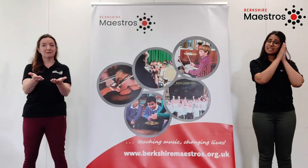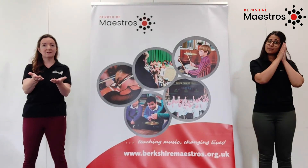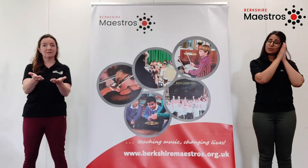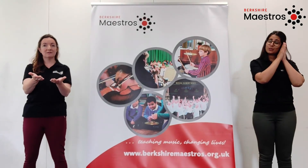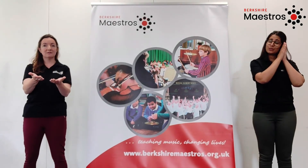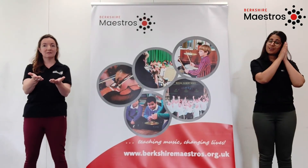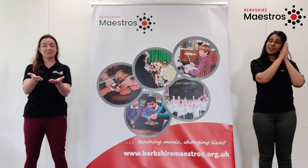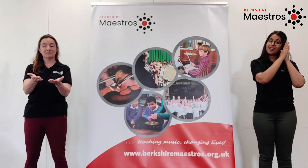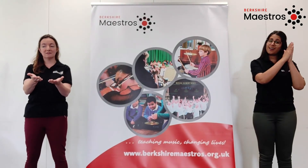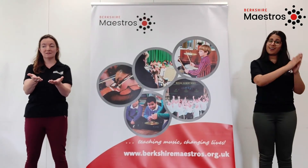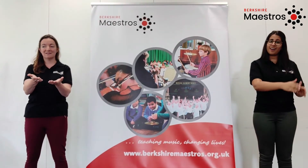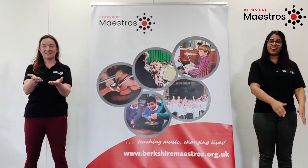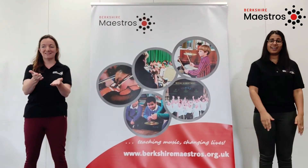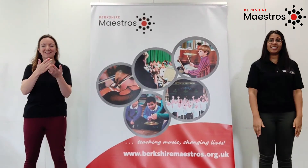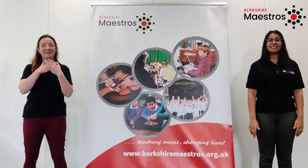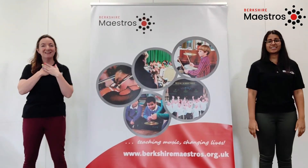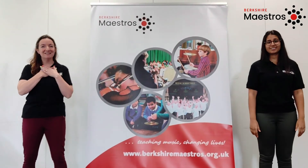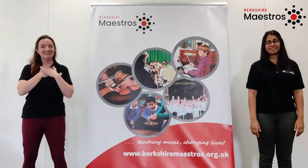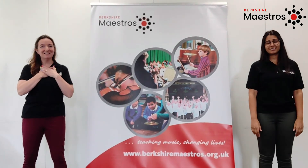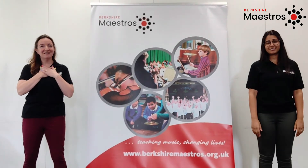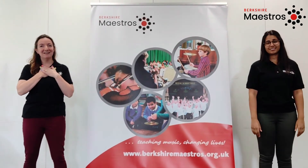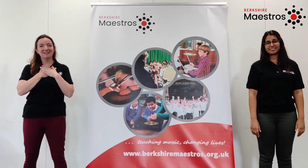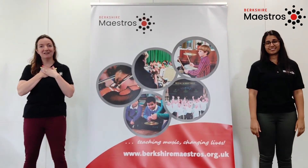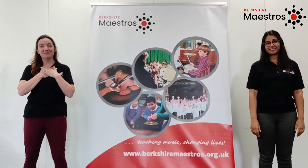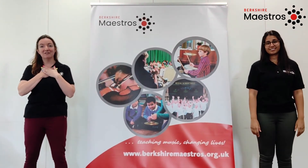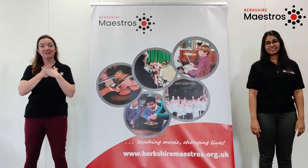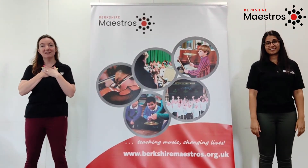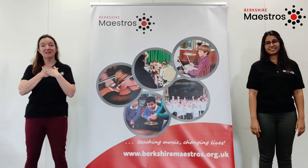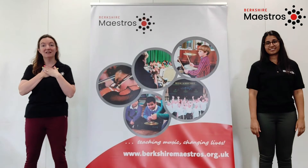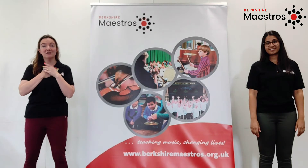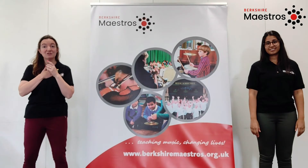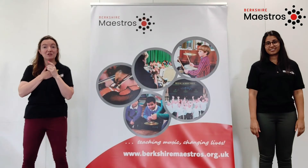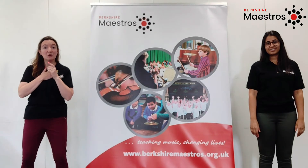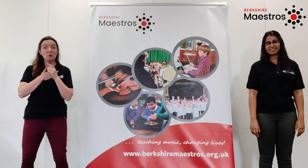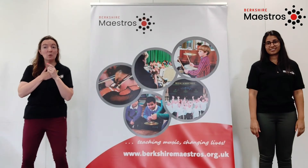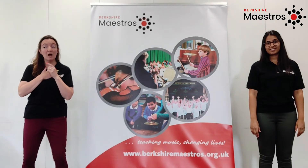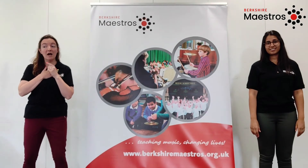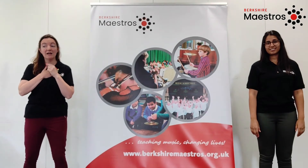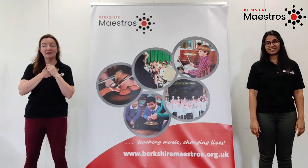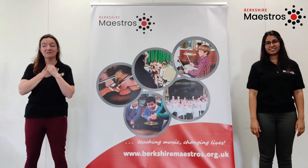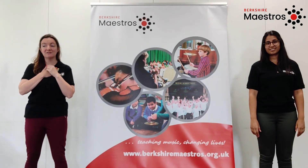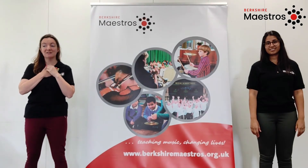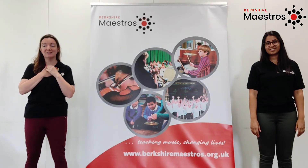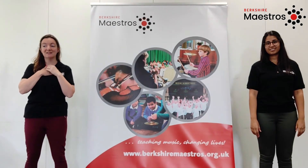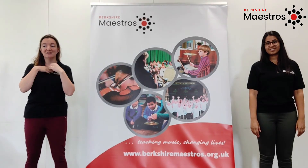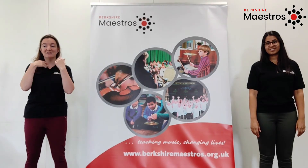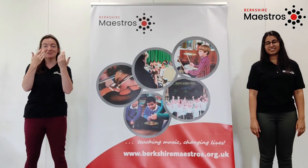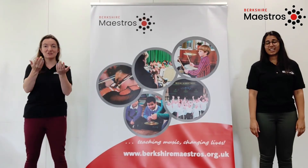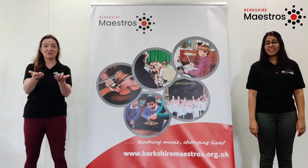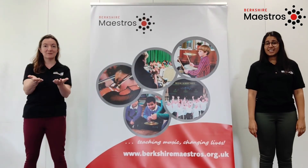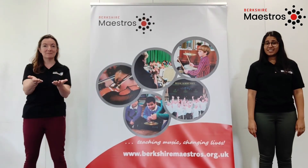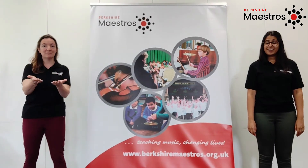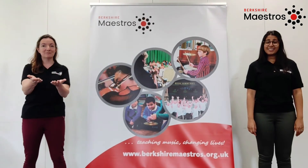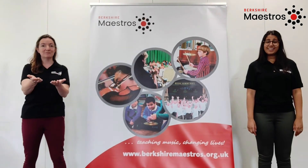sleeps tonight. Near the village, the quiet village. Near